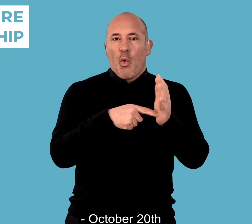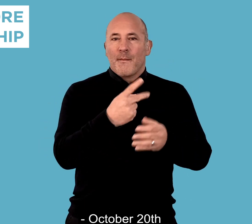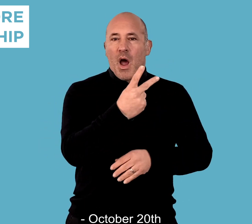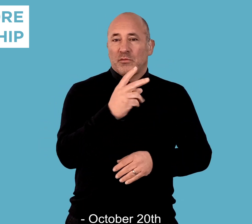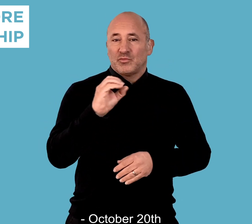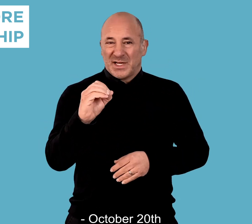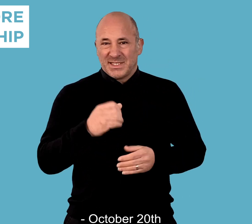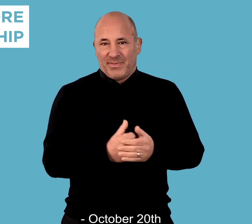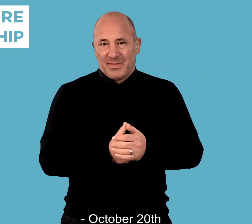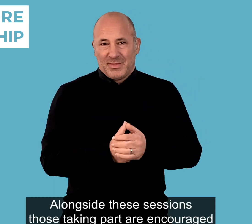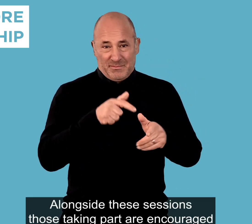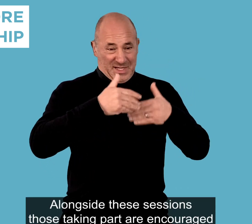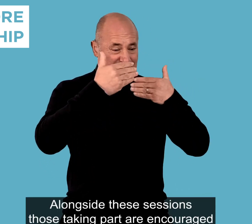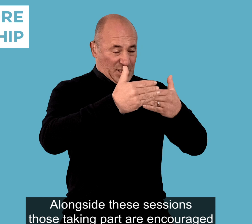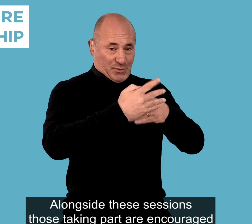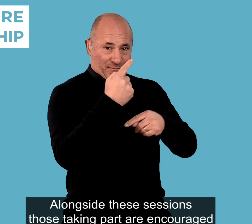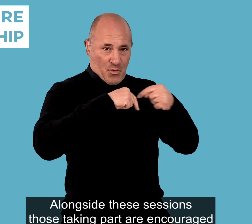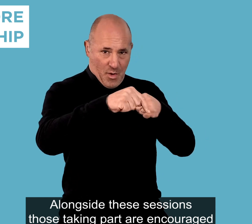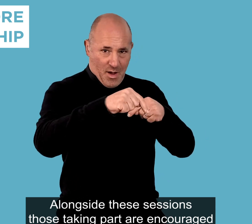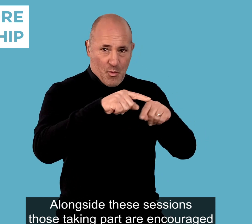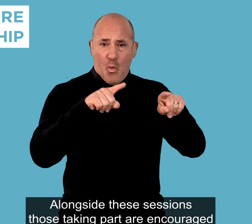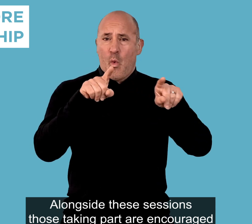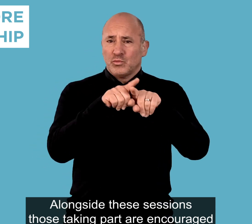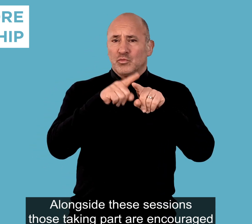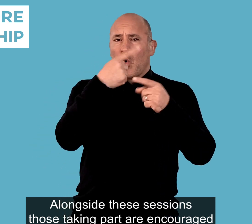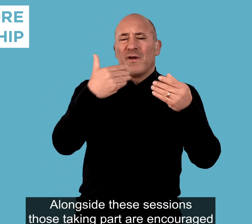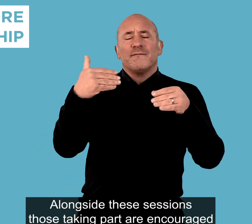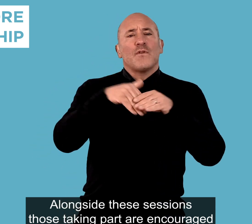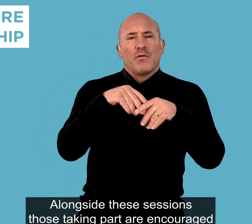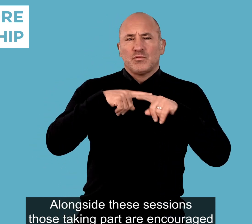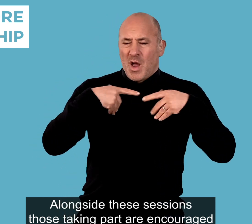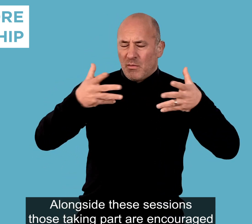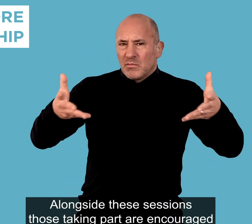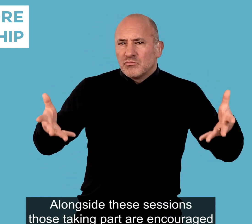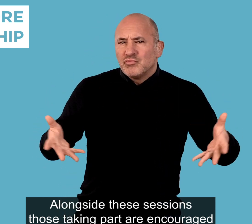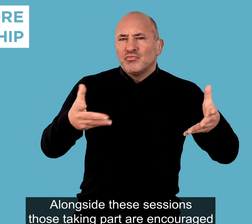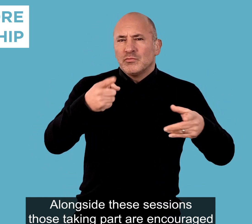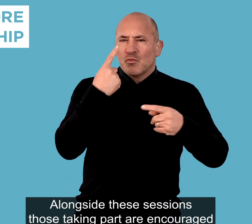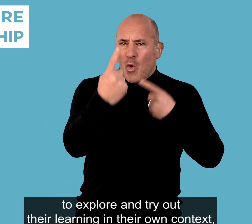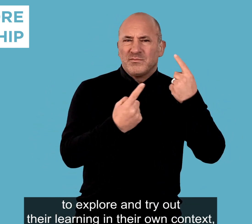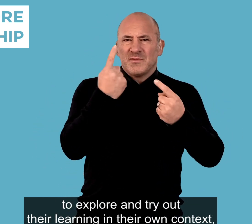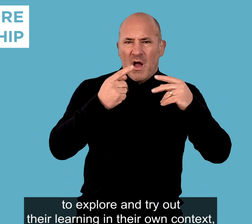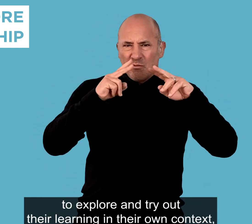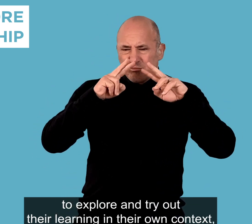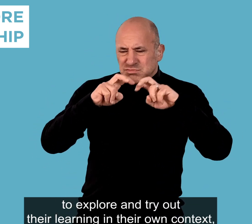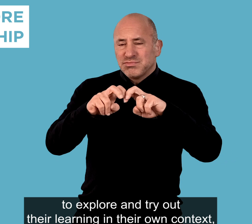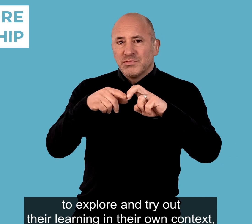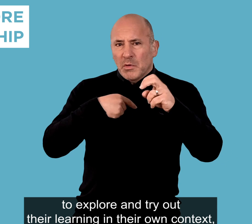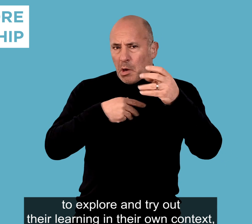October 20th. Alongside these sessions, those taking part are encouraged to explore and try